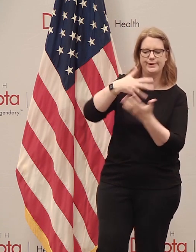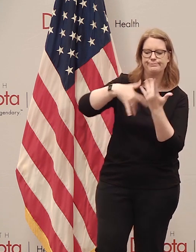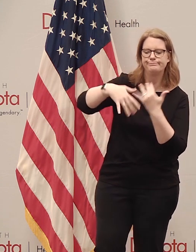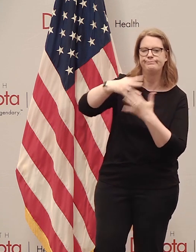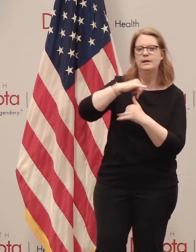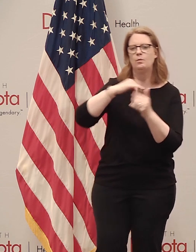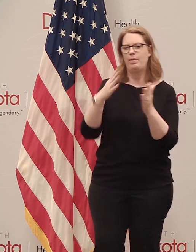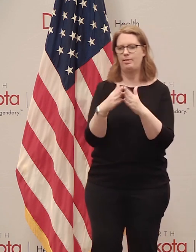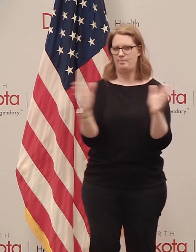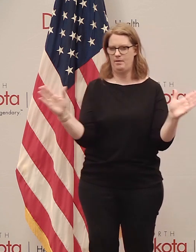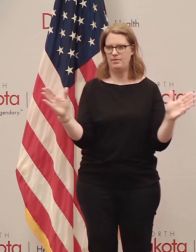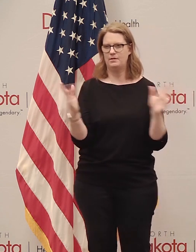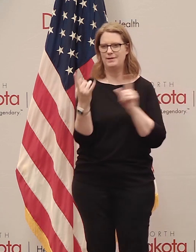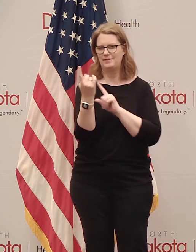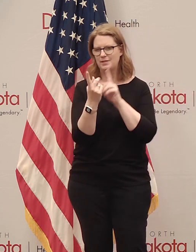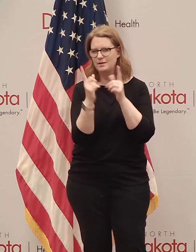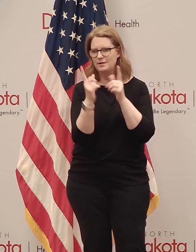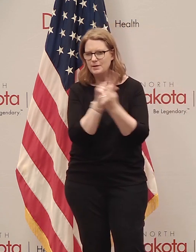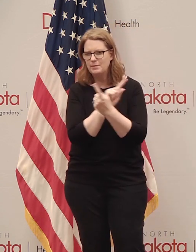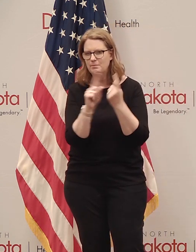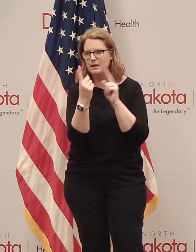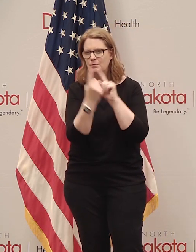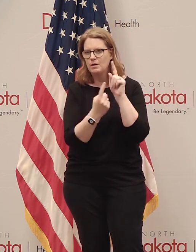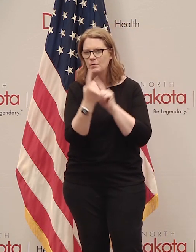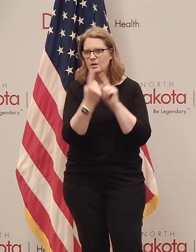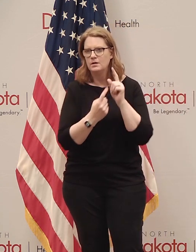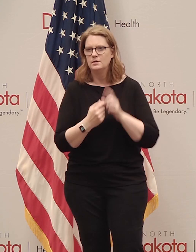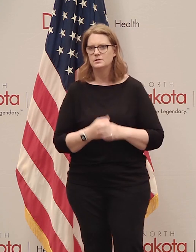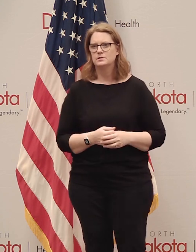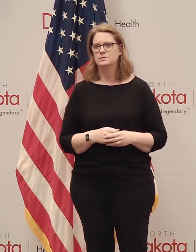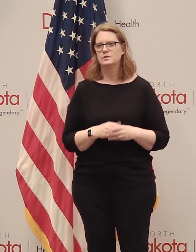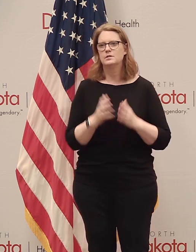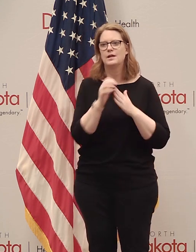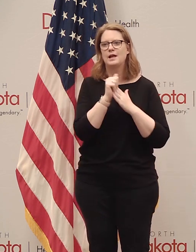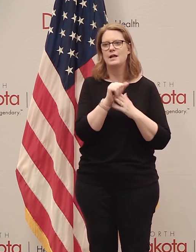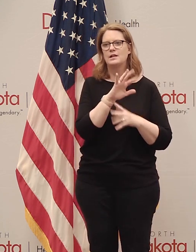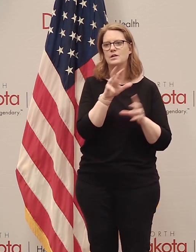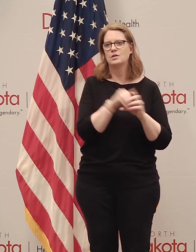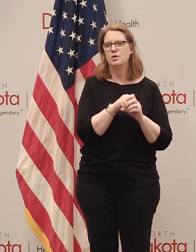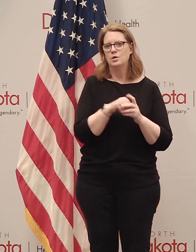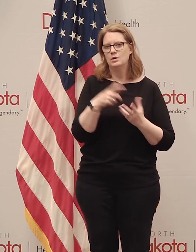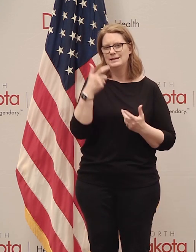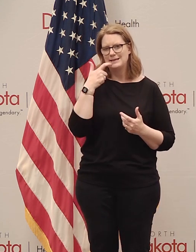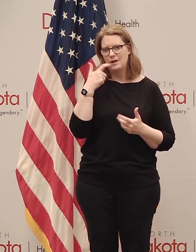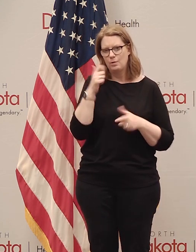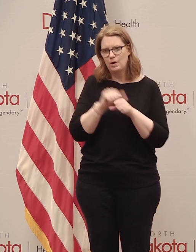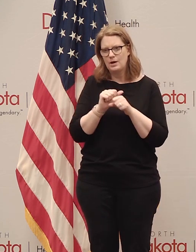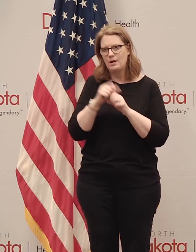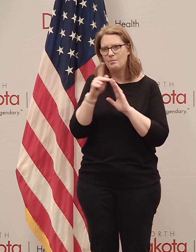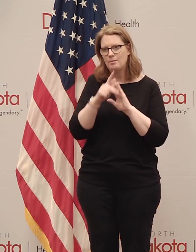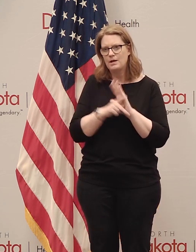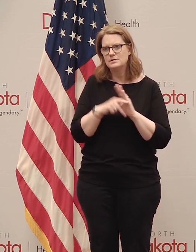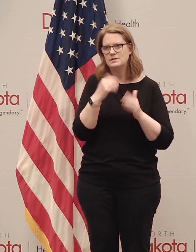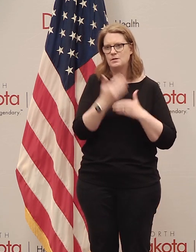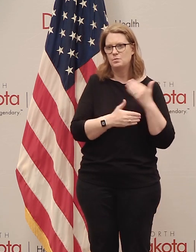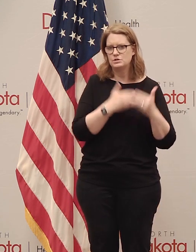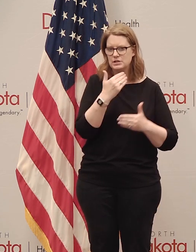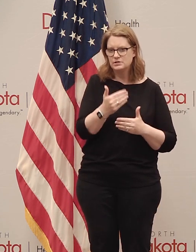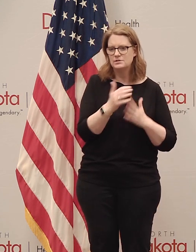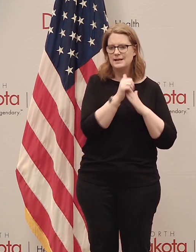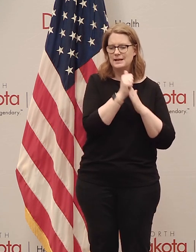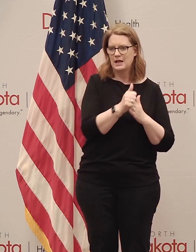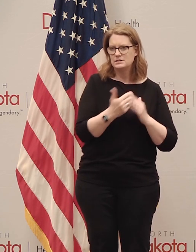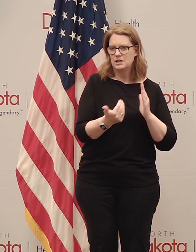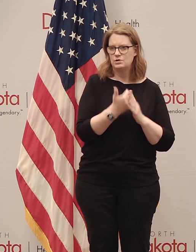are, again, as part of this work, there'll be guidelines that include teleworking policies and procedures, teleworking guidance, and the